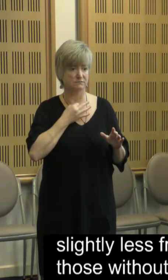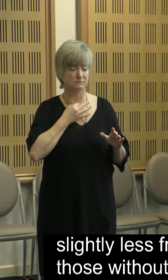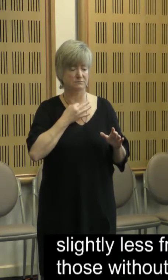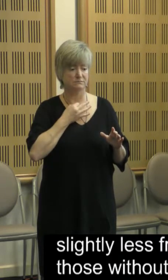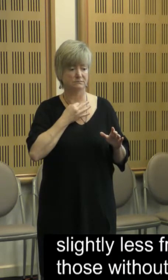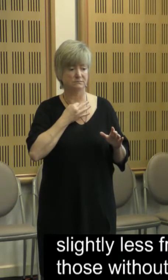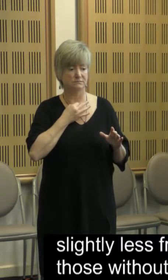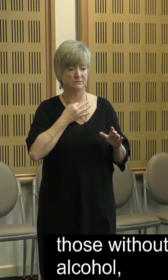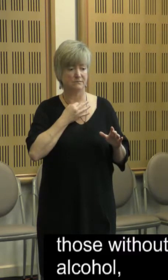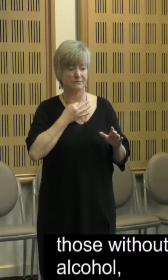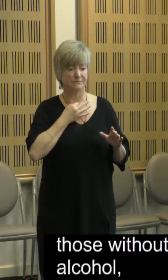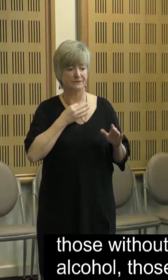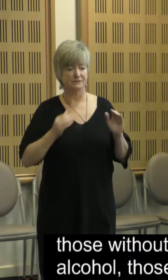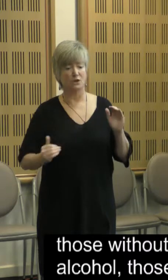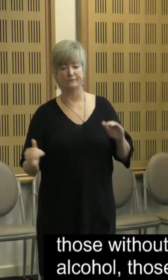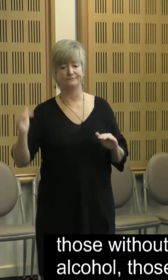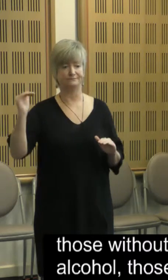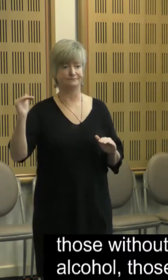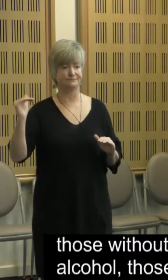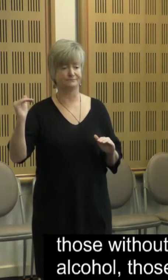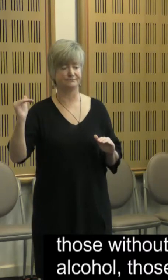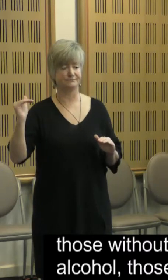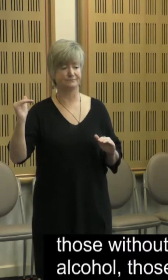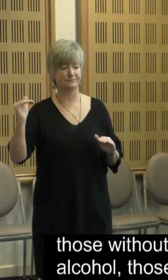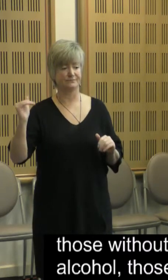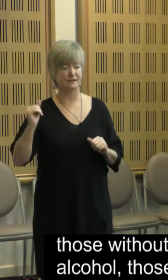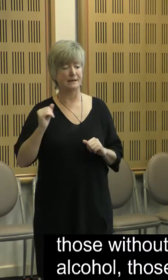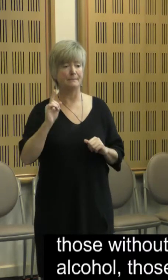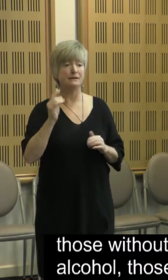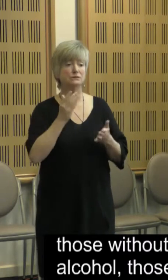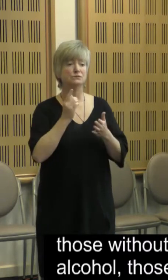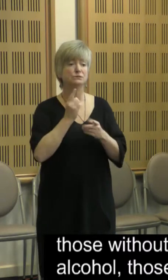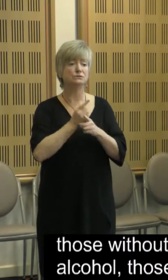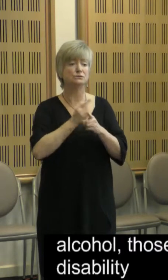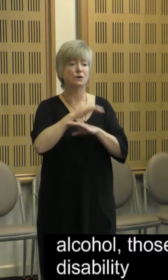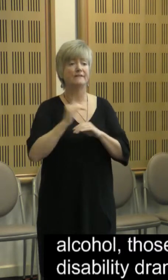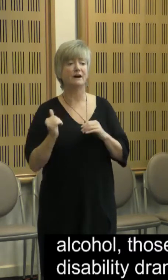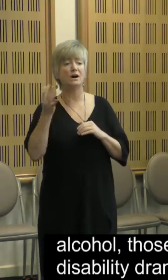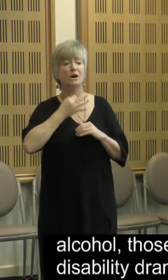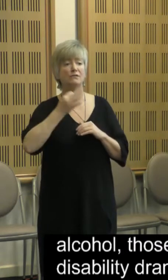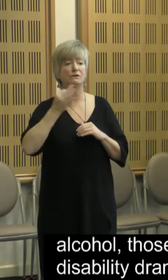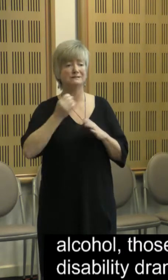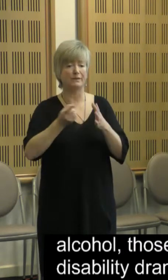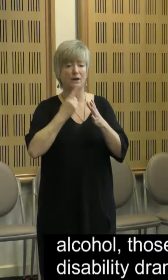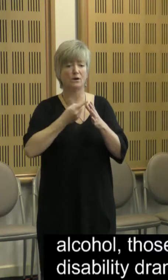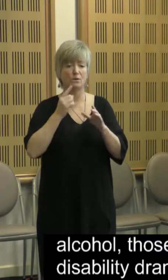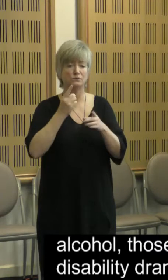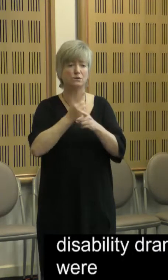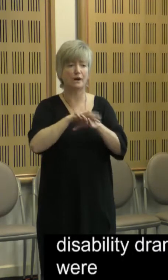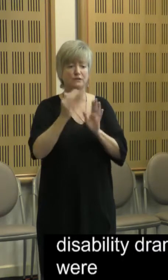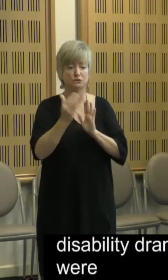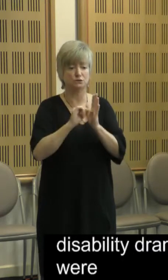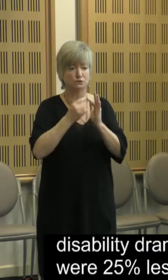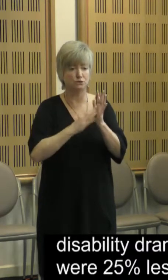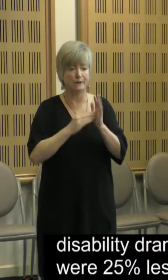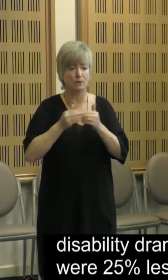at risky levels. But in terms of high risk levels, and so in alcohol we talk about short-term harms